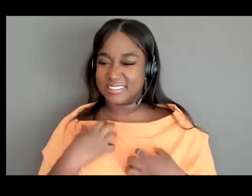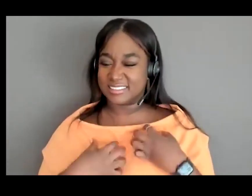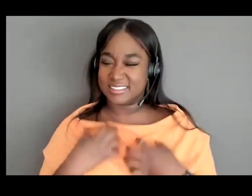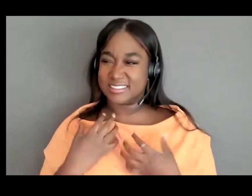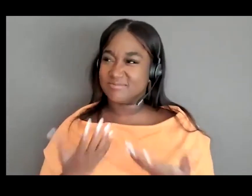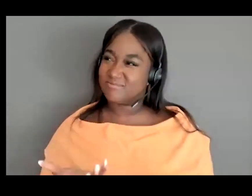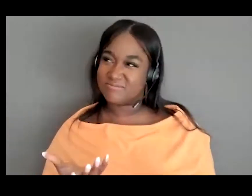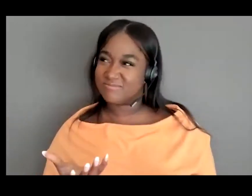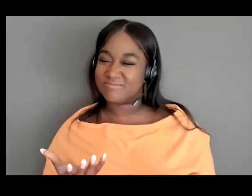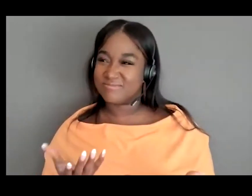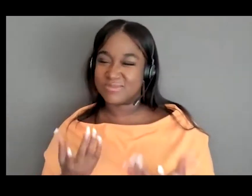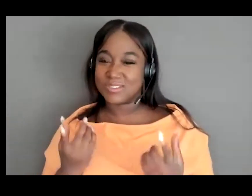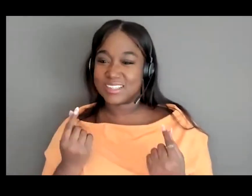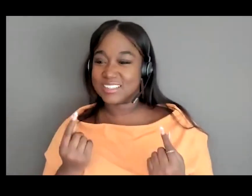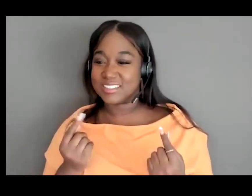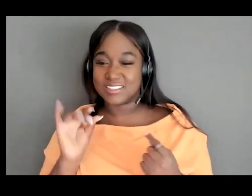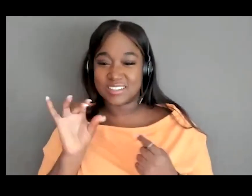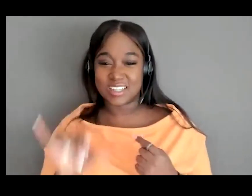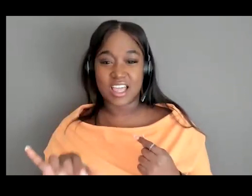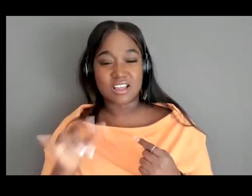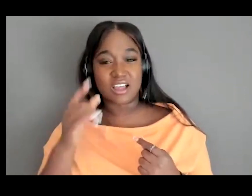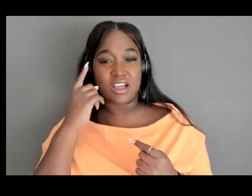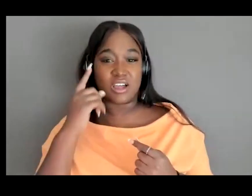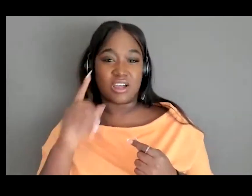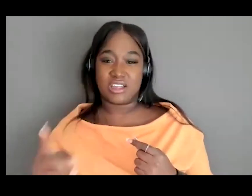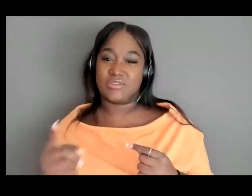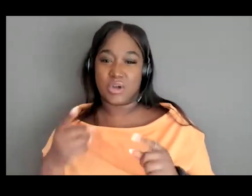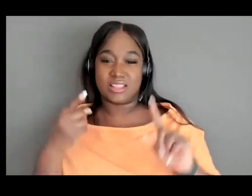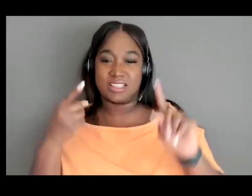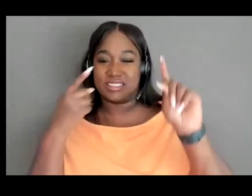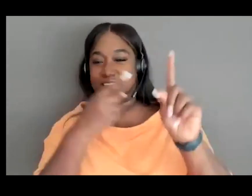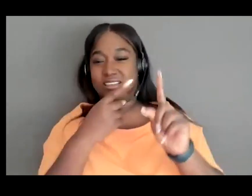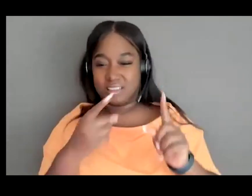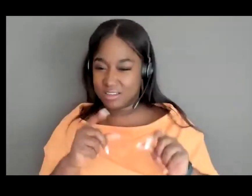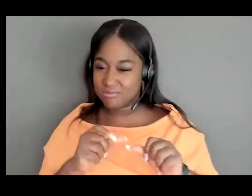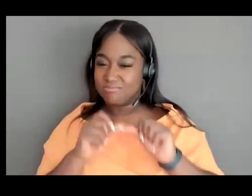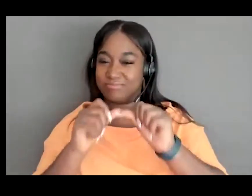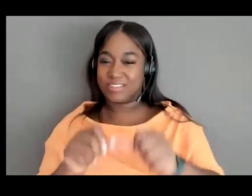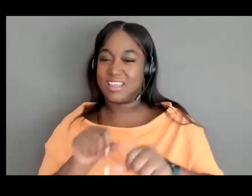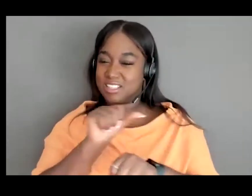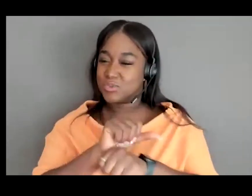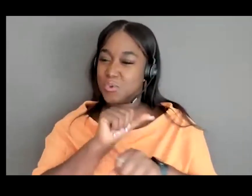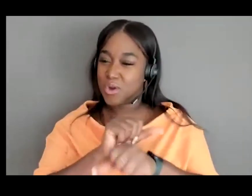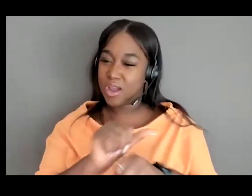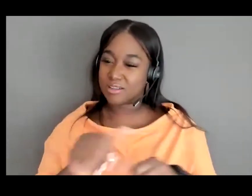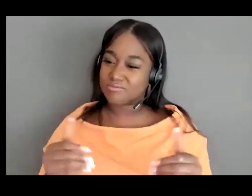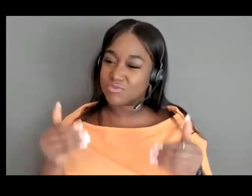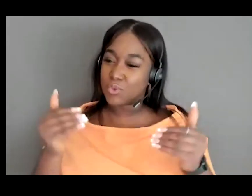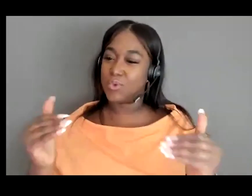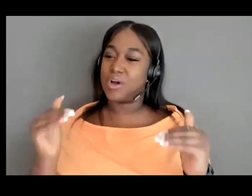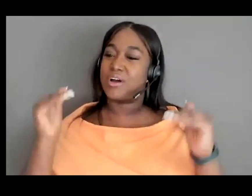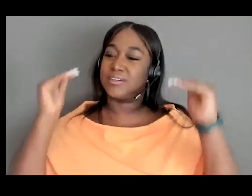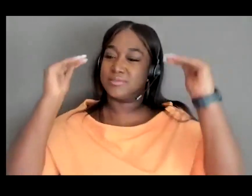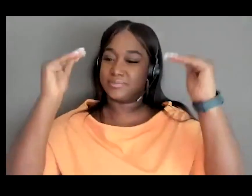share for the sake of moving this work forward. And